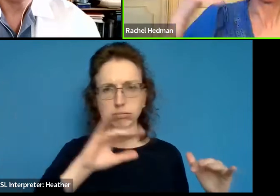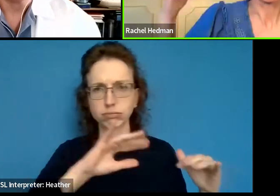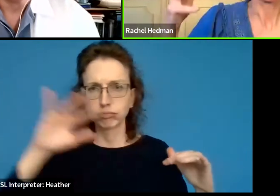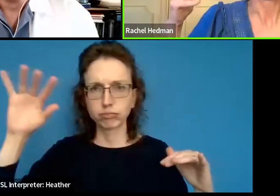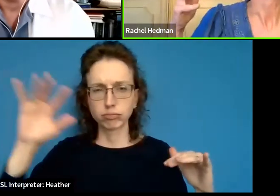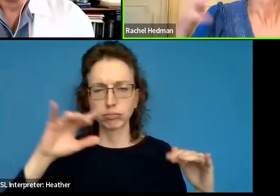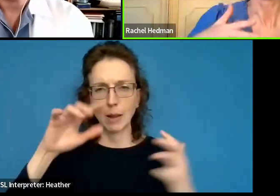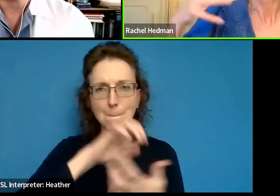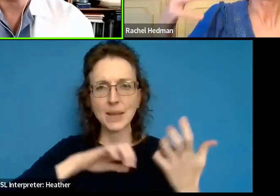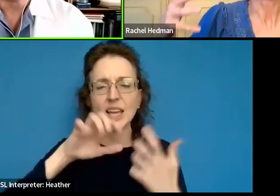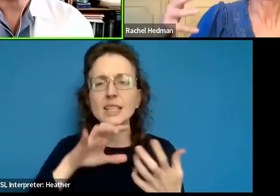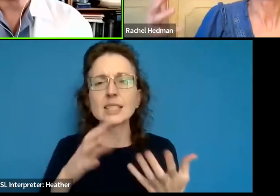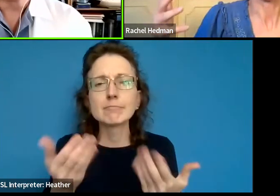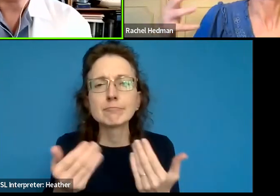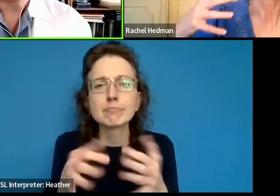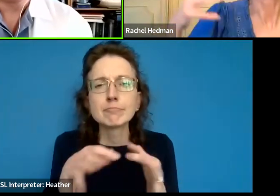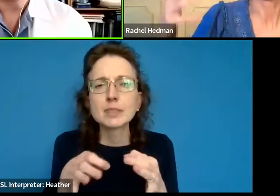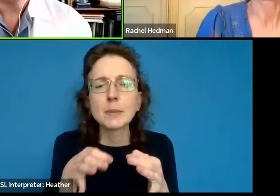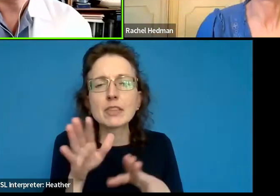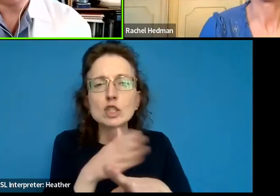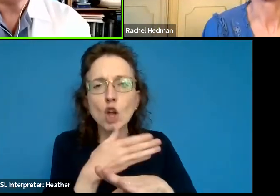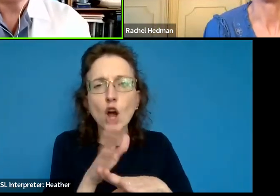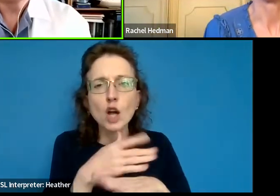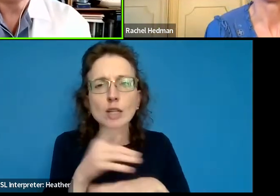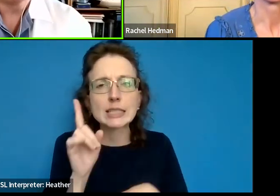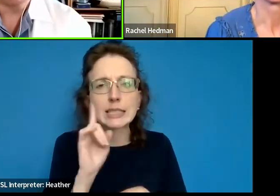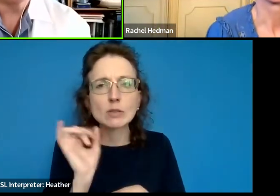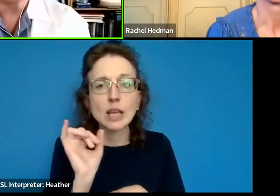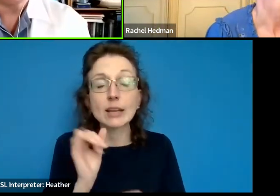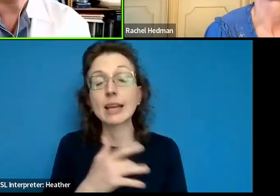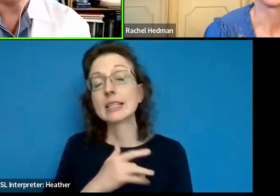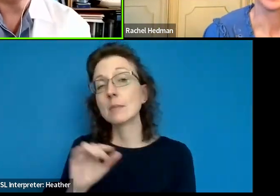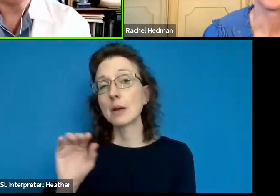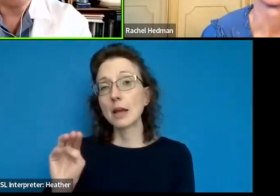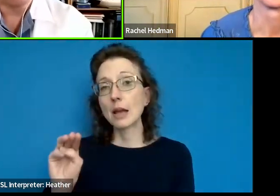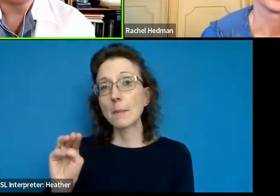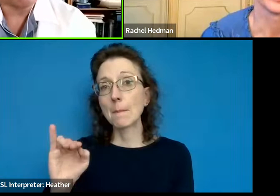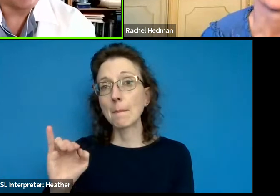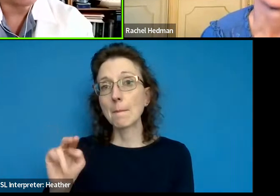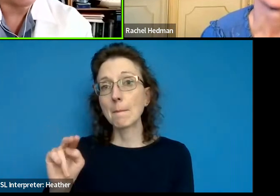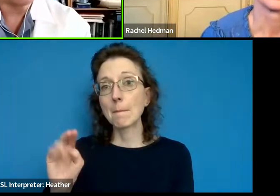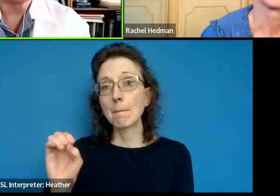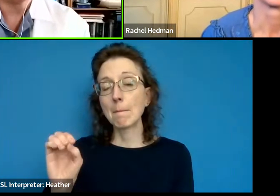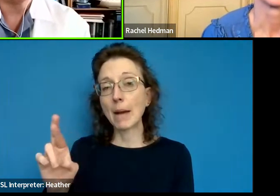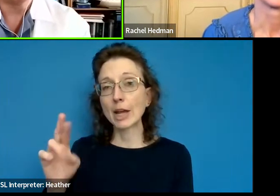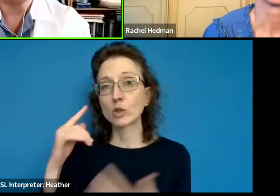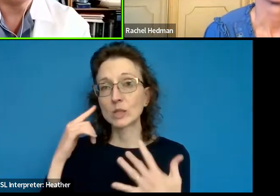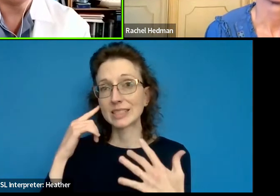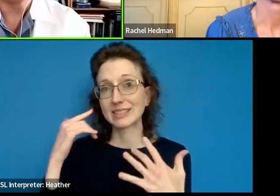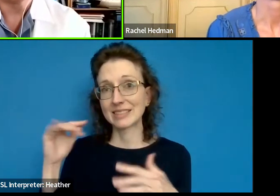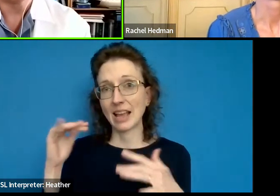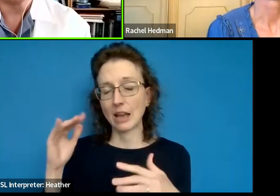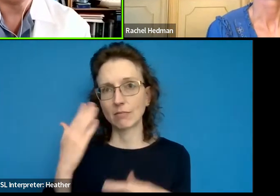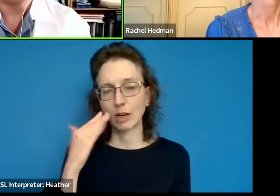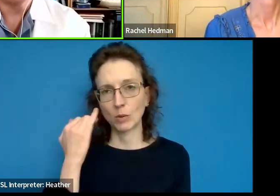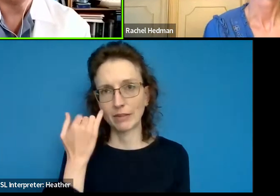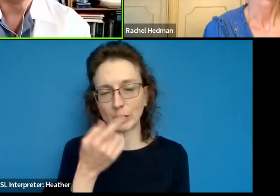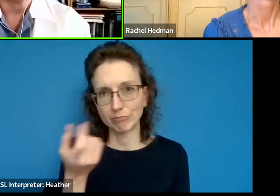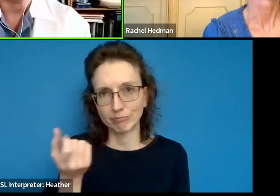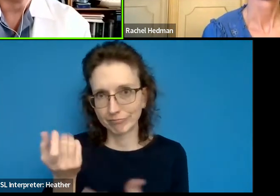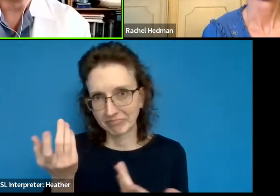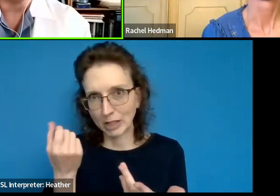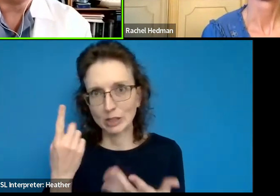understand a little bit more of when the songs are often in minor sound. I don't know if that makes sense to people. And it's a